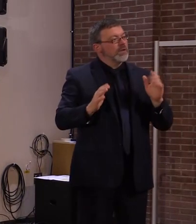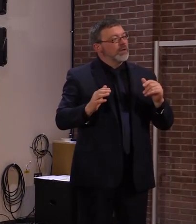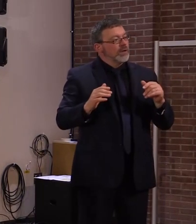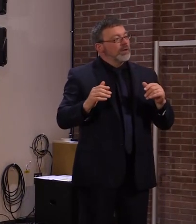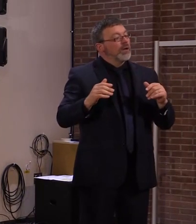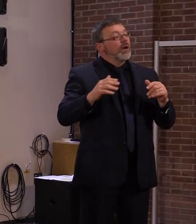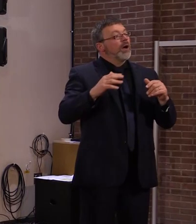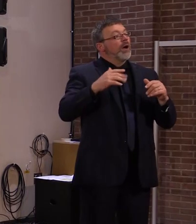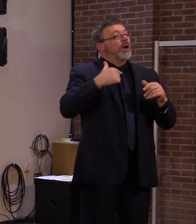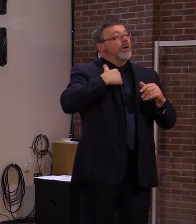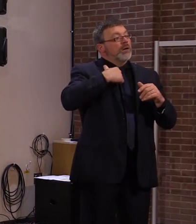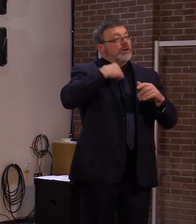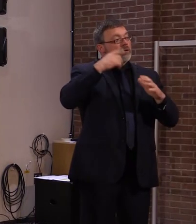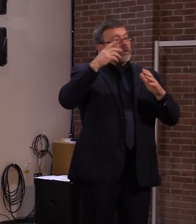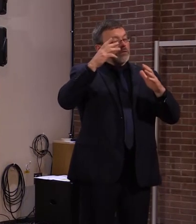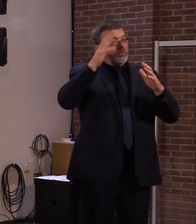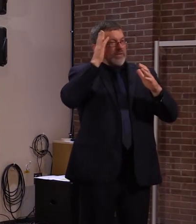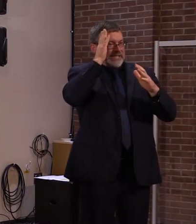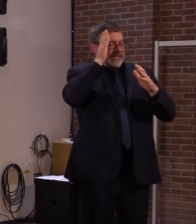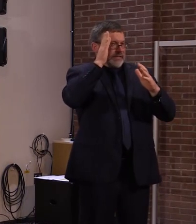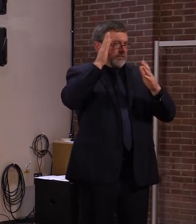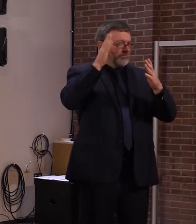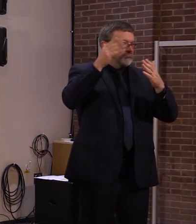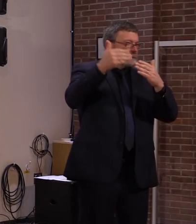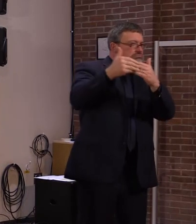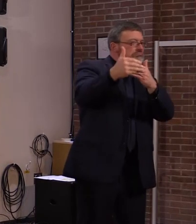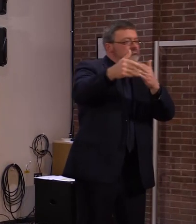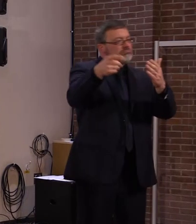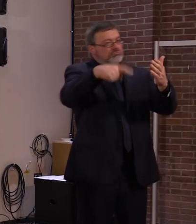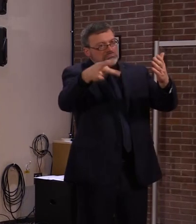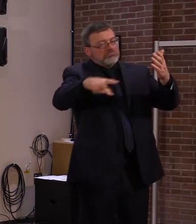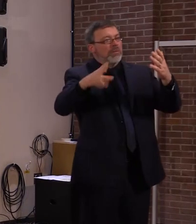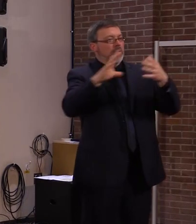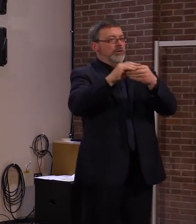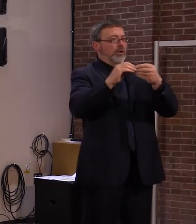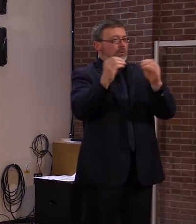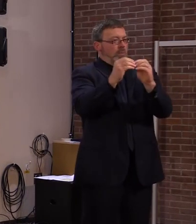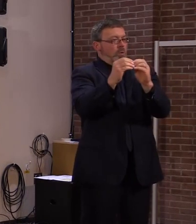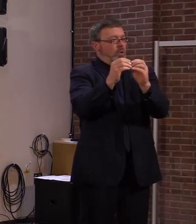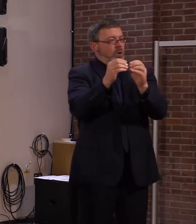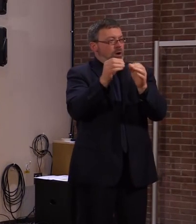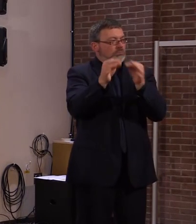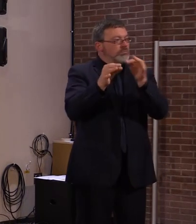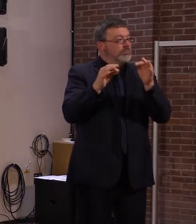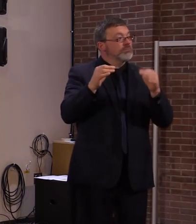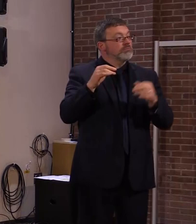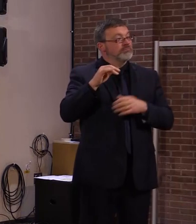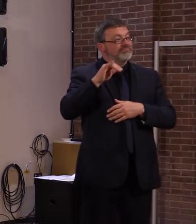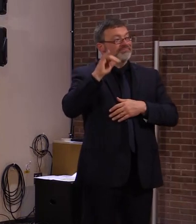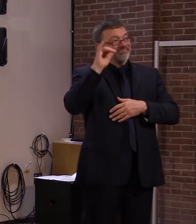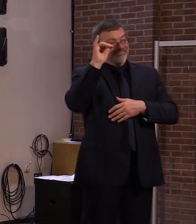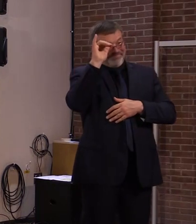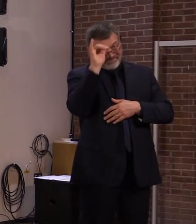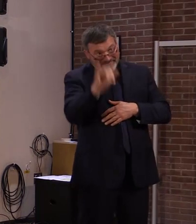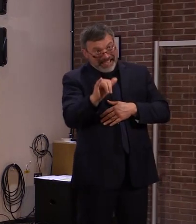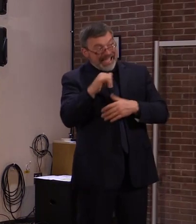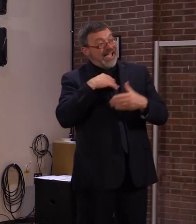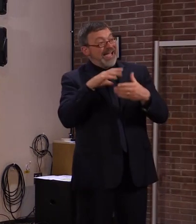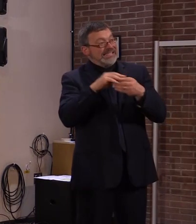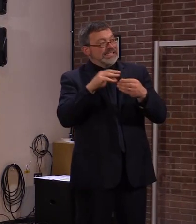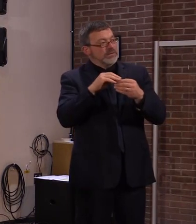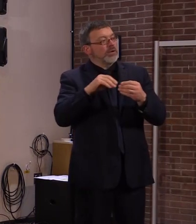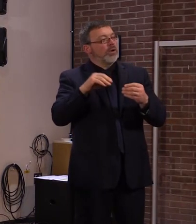some announcements in the next couple of days, and it will impact probably the adverse